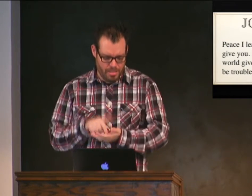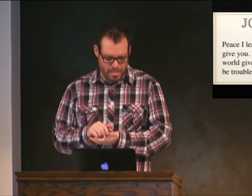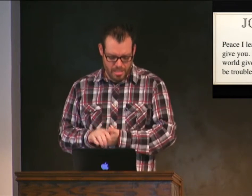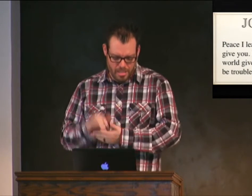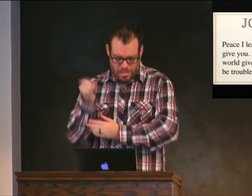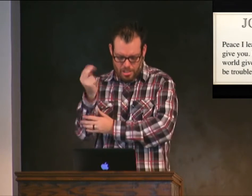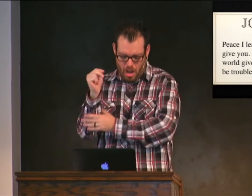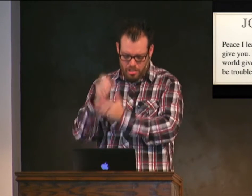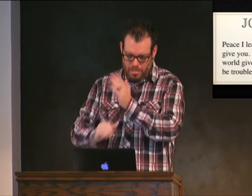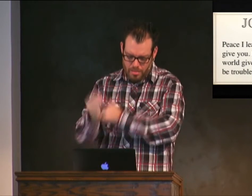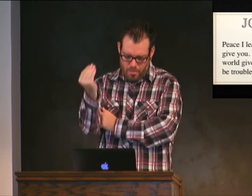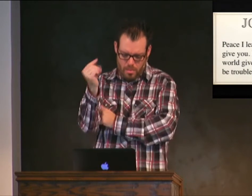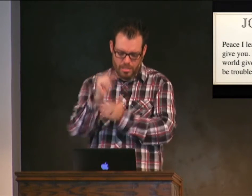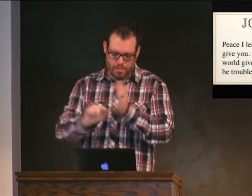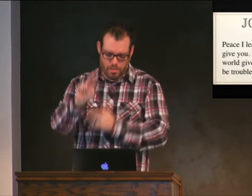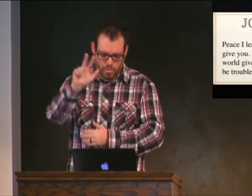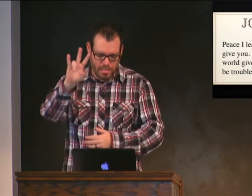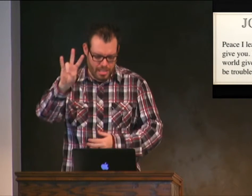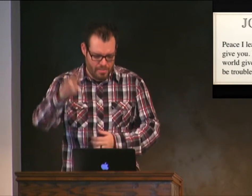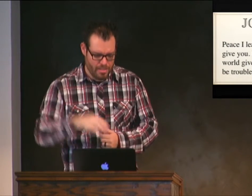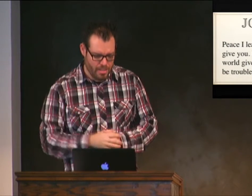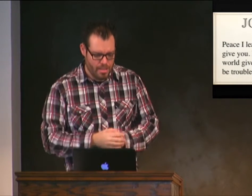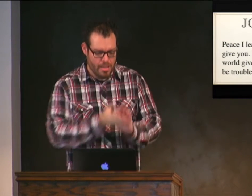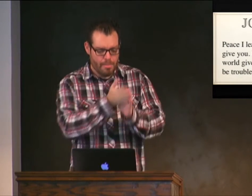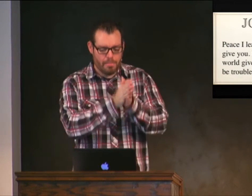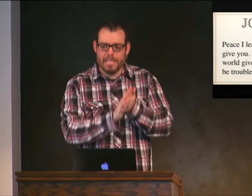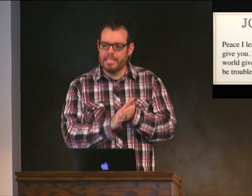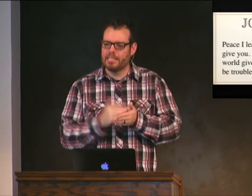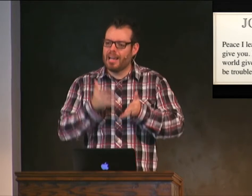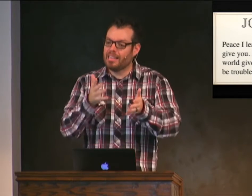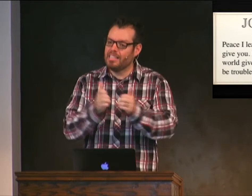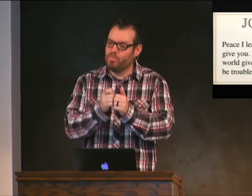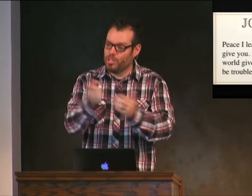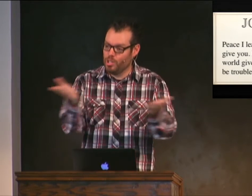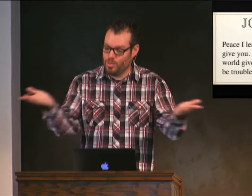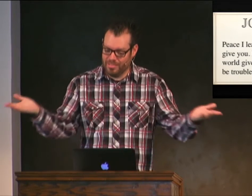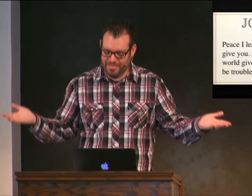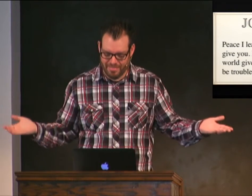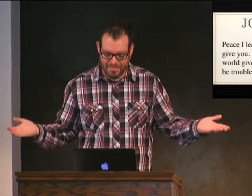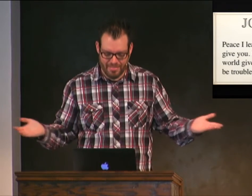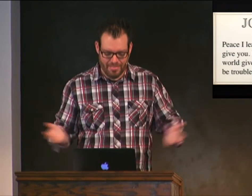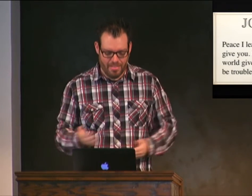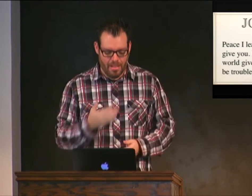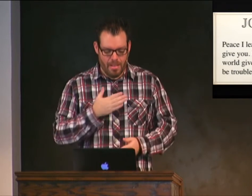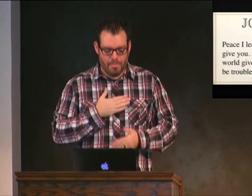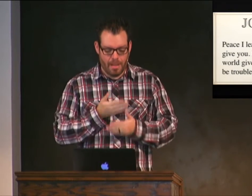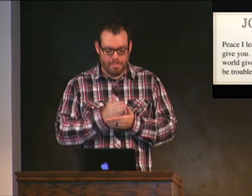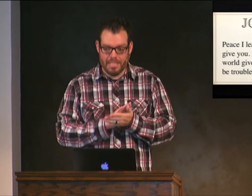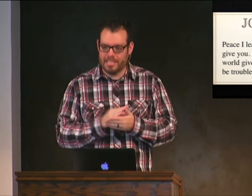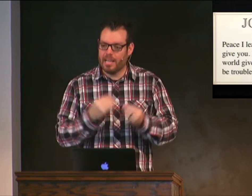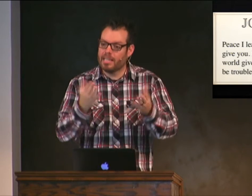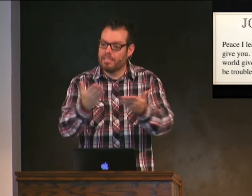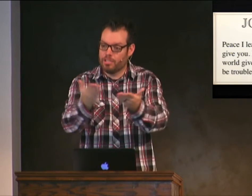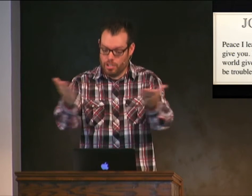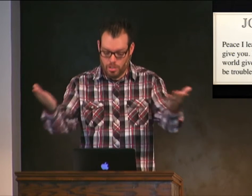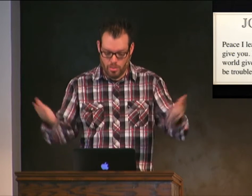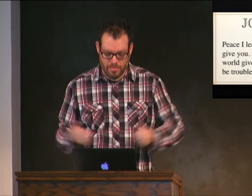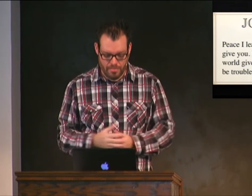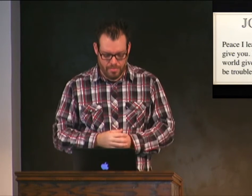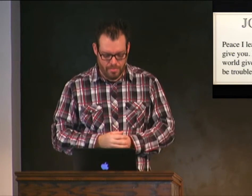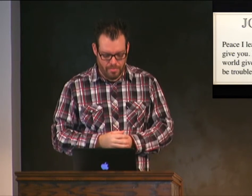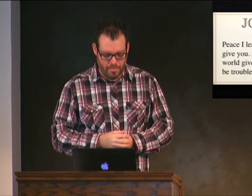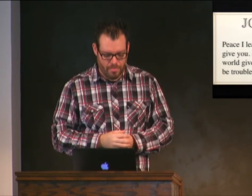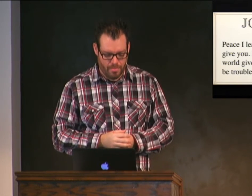Jesus promised, John chapter 14, verse 27, peace I leave with you, my peace I give to